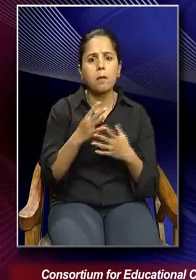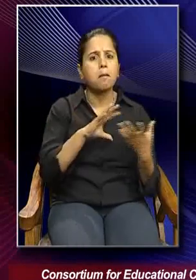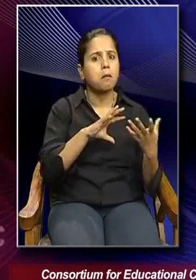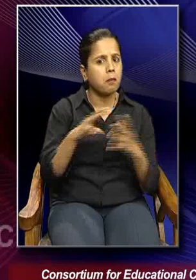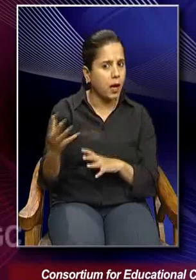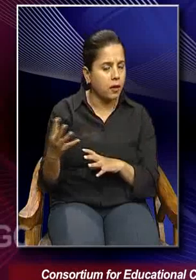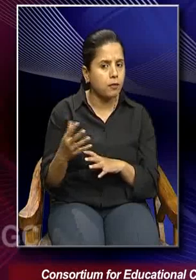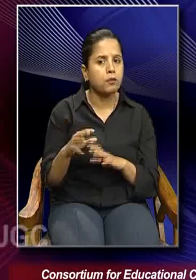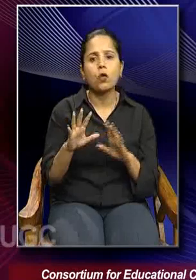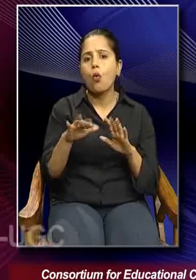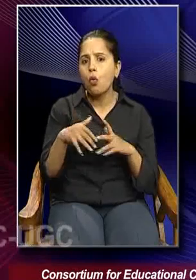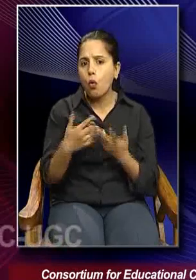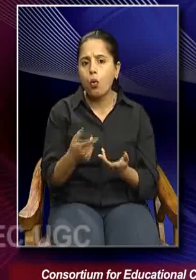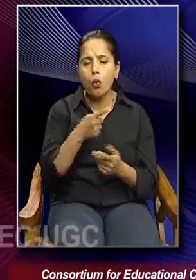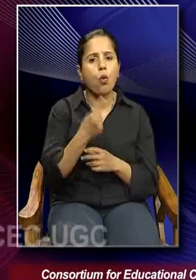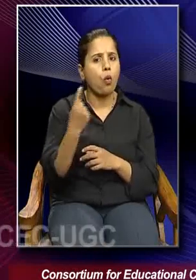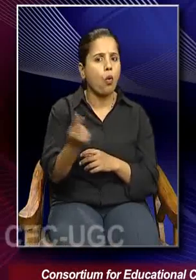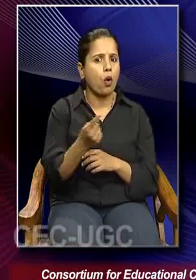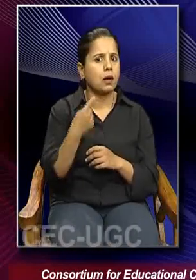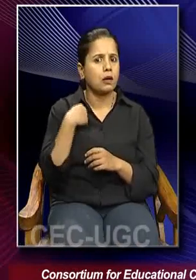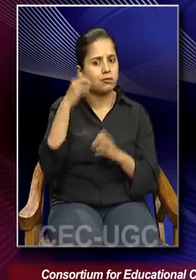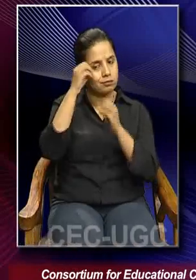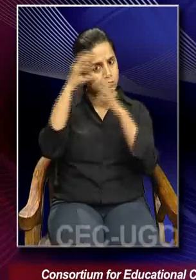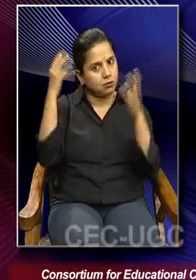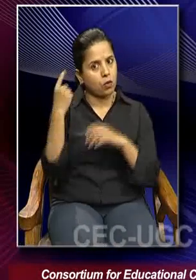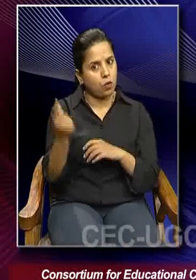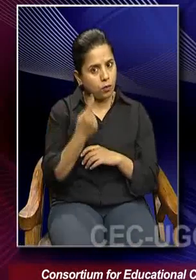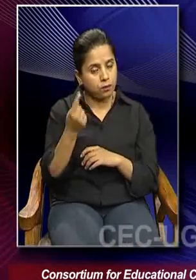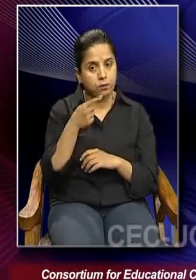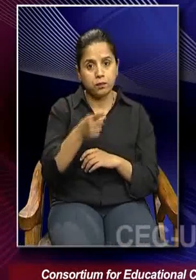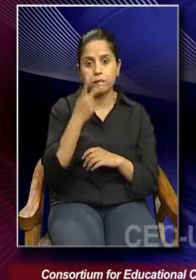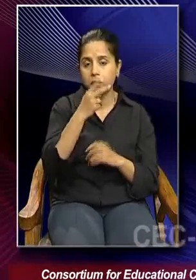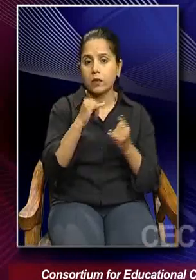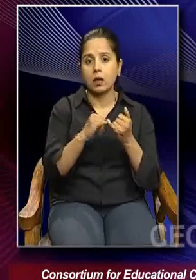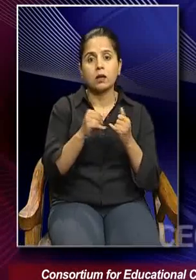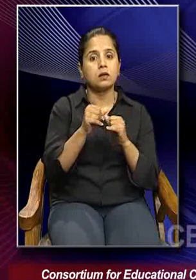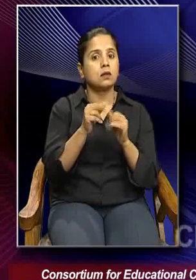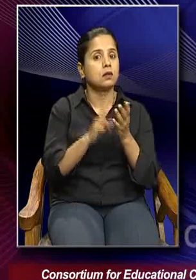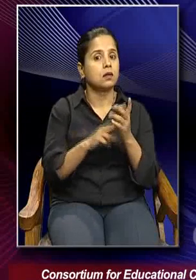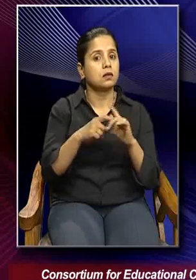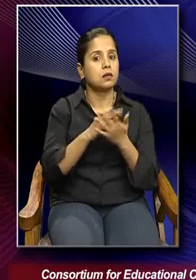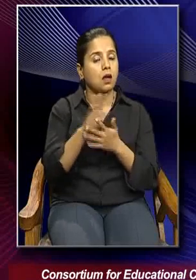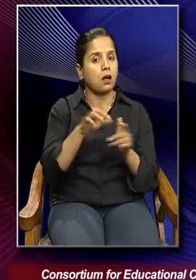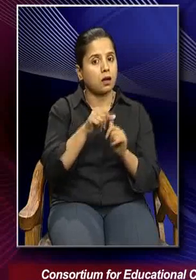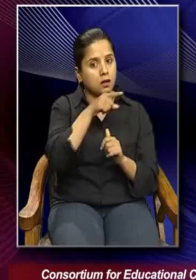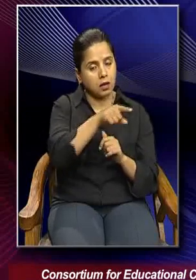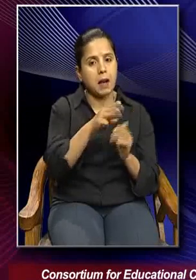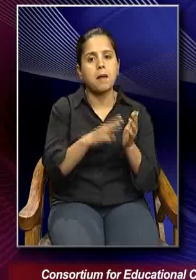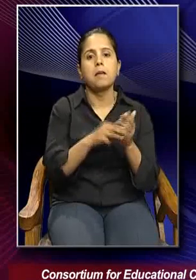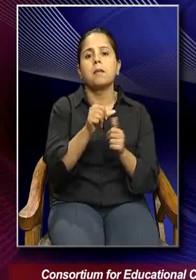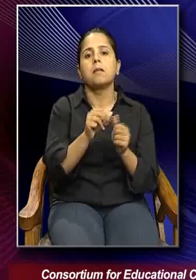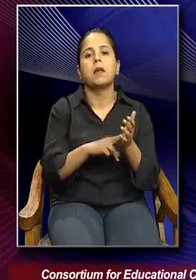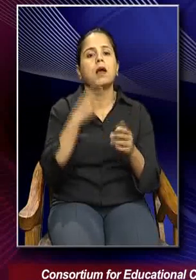or whether it is just a manifestation. So, as per Sāṅkhya, it is a manifestation